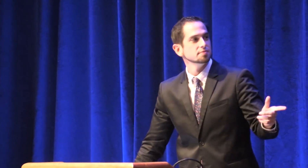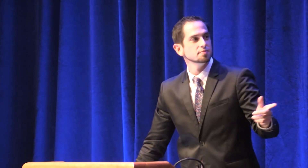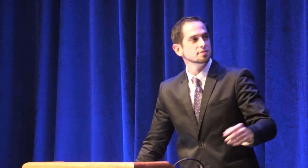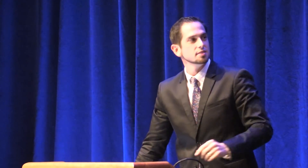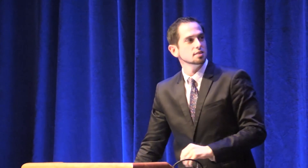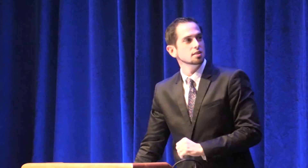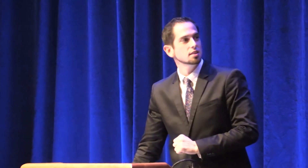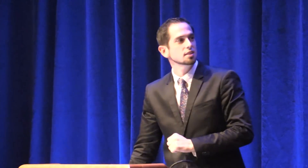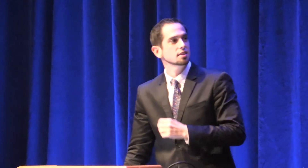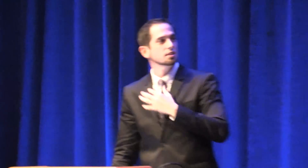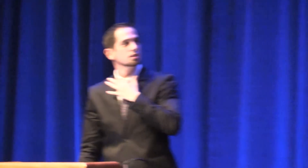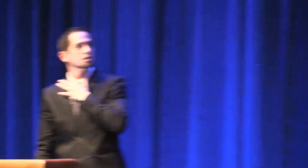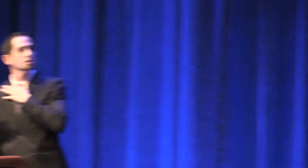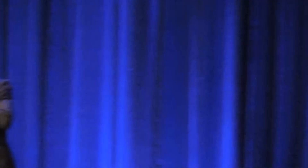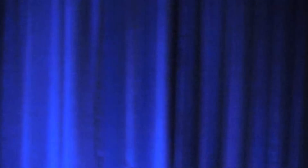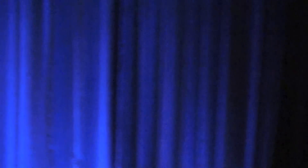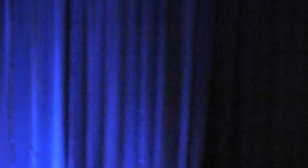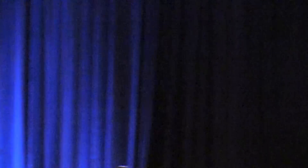The next one we all might enjoy.